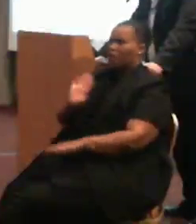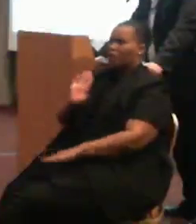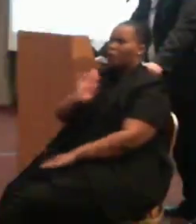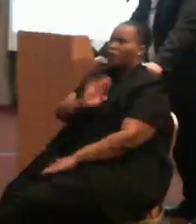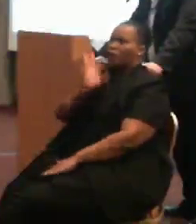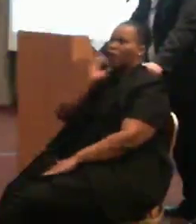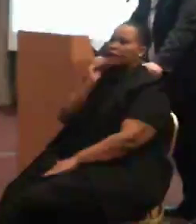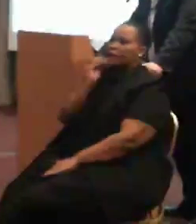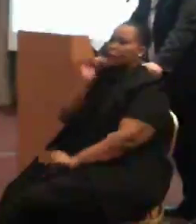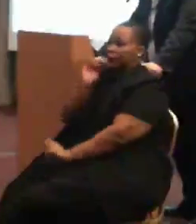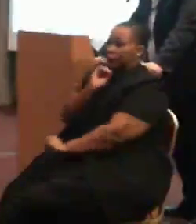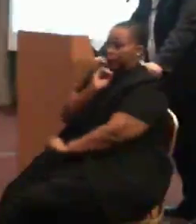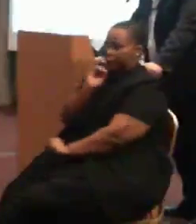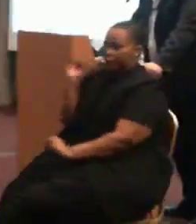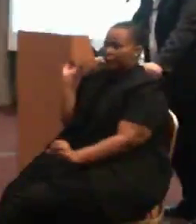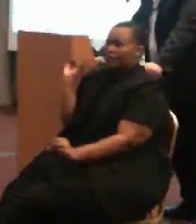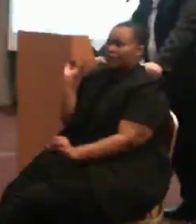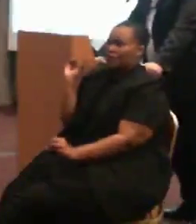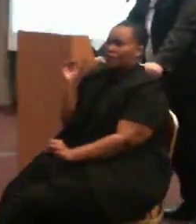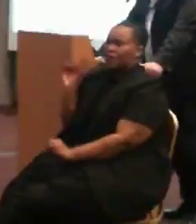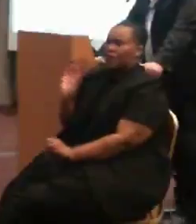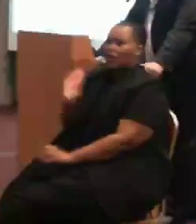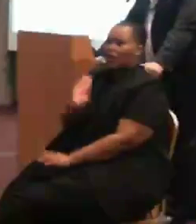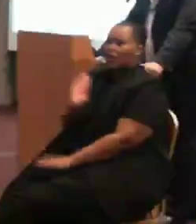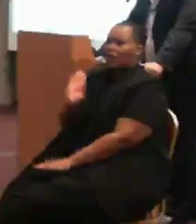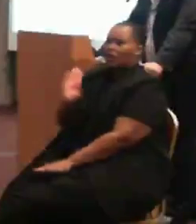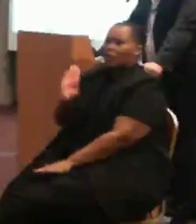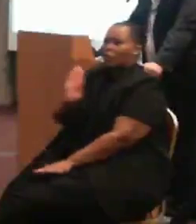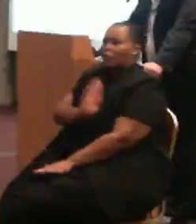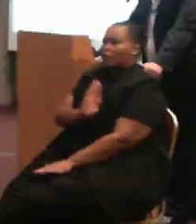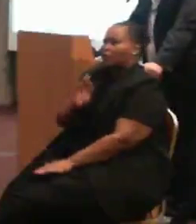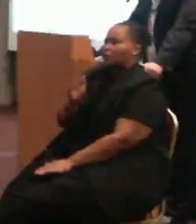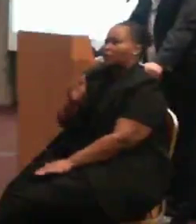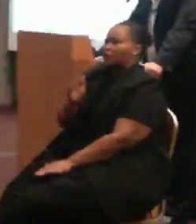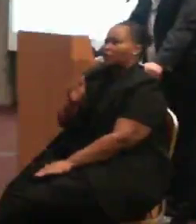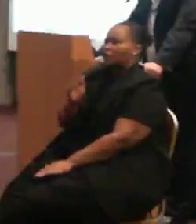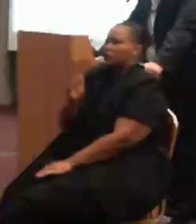inexperienced. They're out of their depth. They haven't got a clue what business they're running.